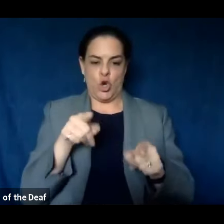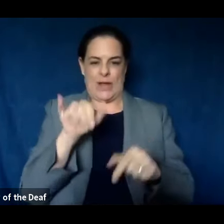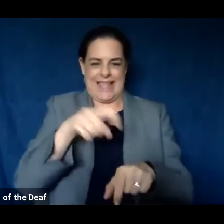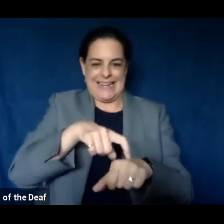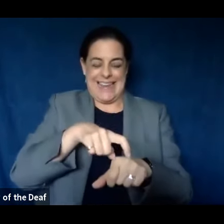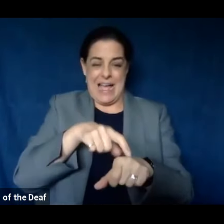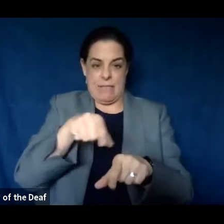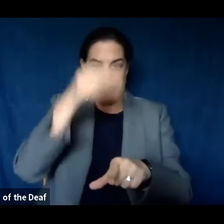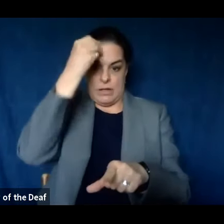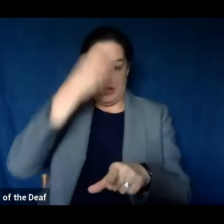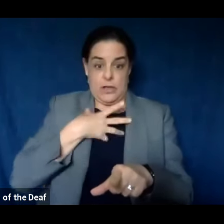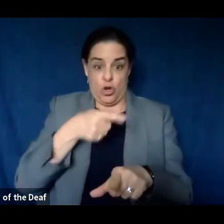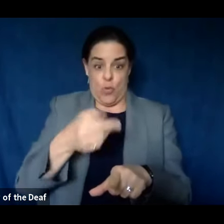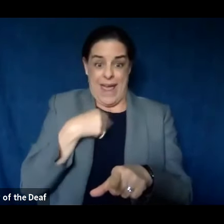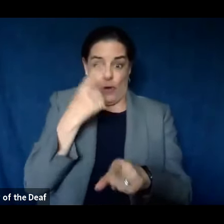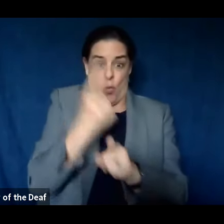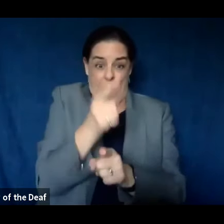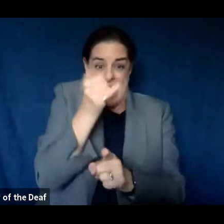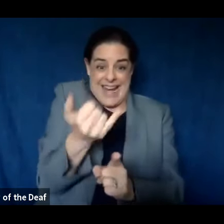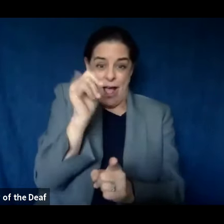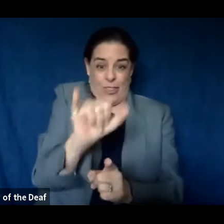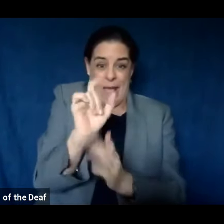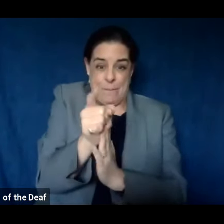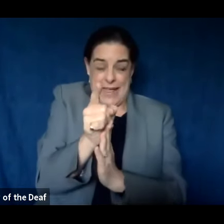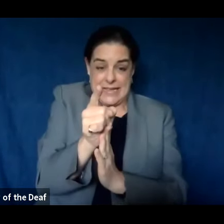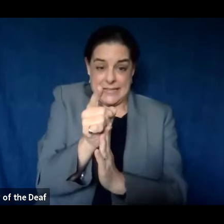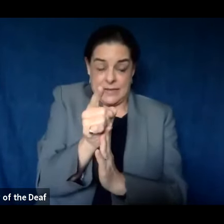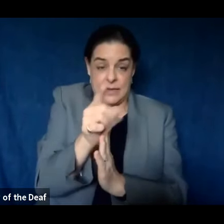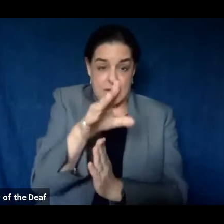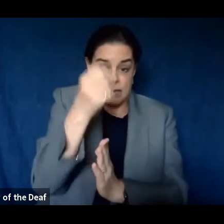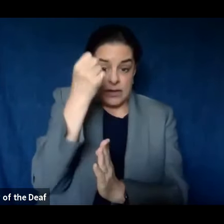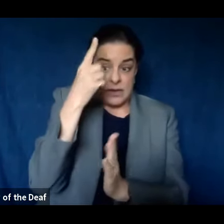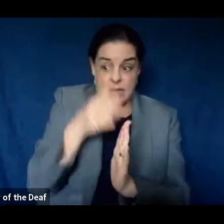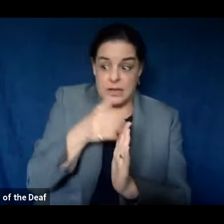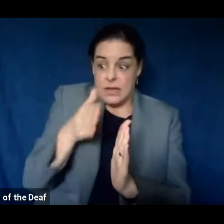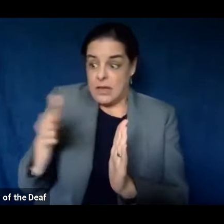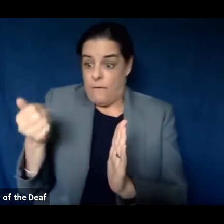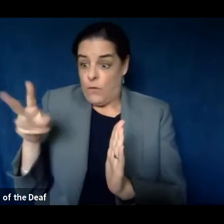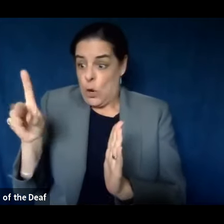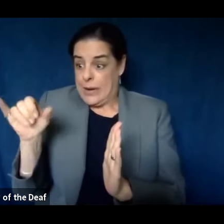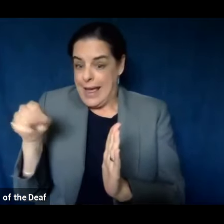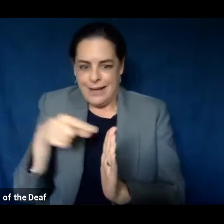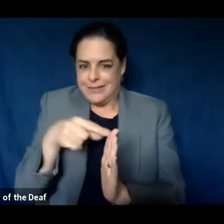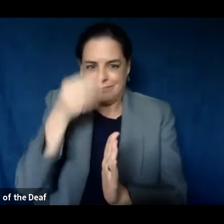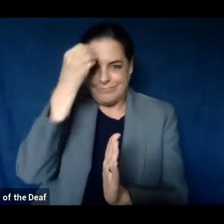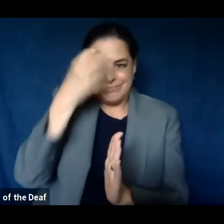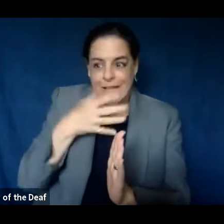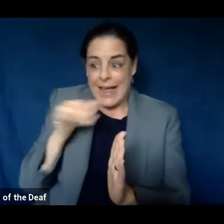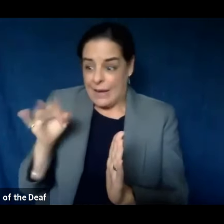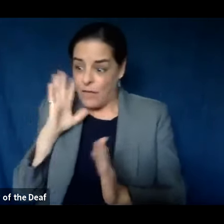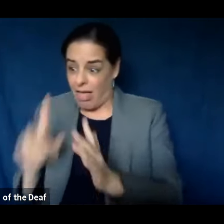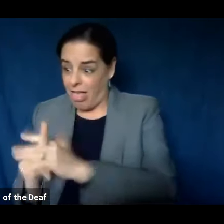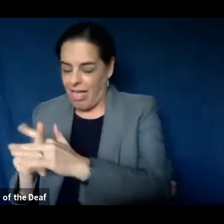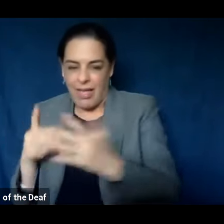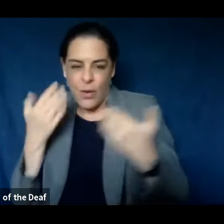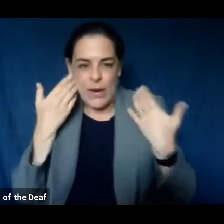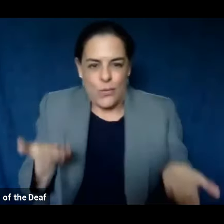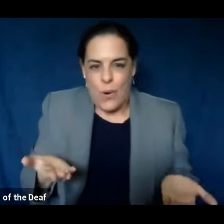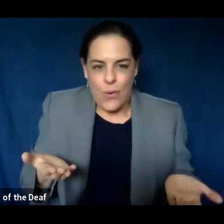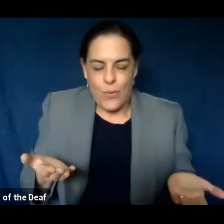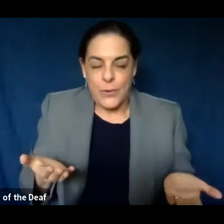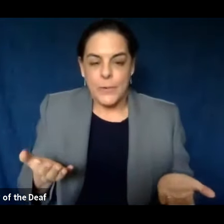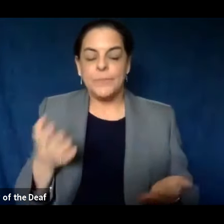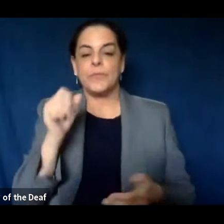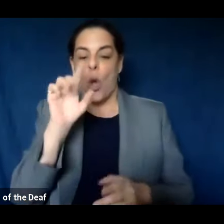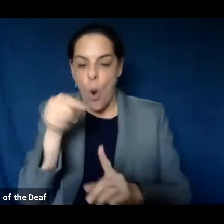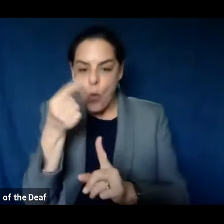right now when I obtain that test from you. It doesn't tell us if you're going to have it in a few days. It just tells us about right now. So I'm going